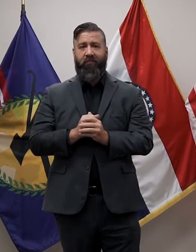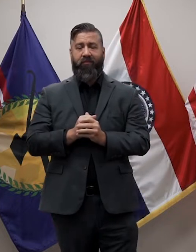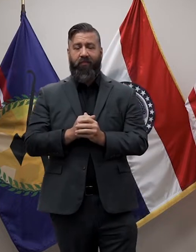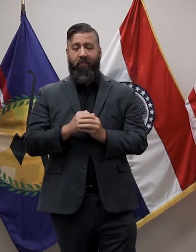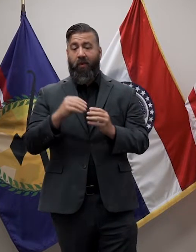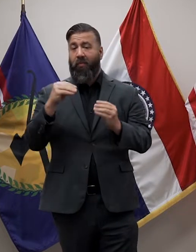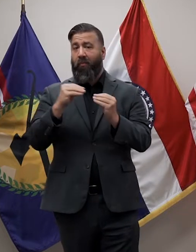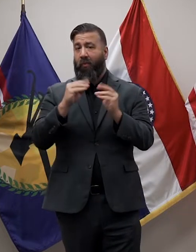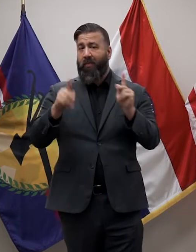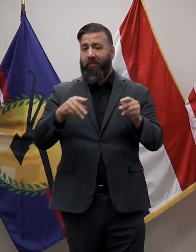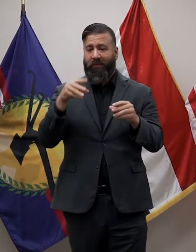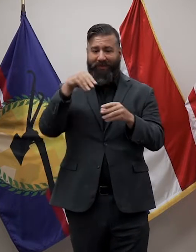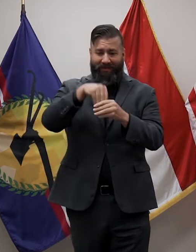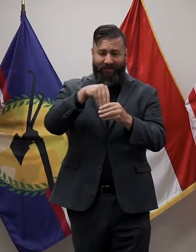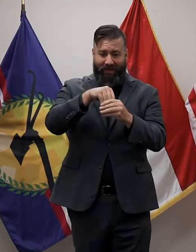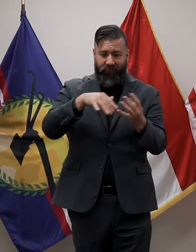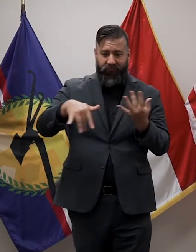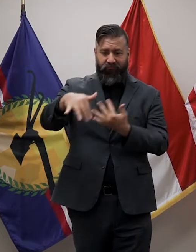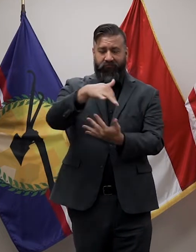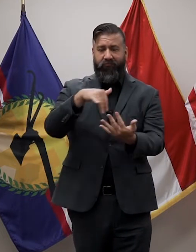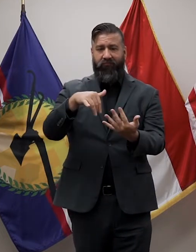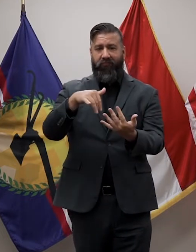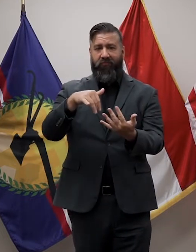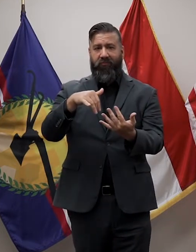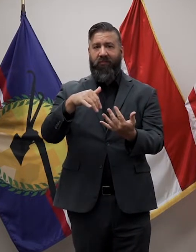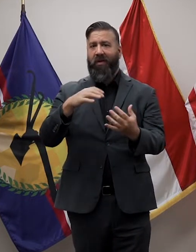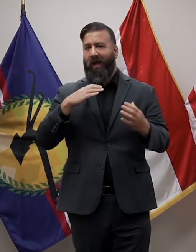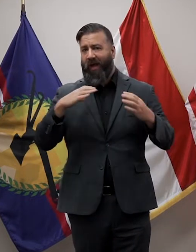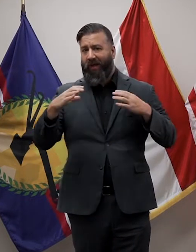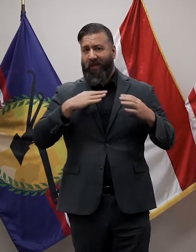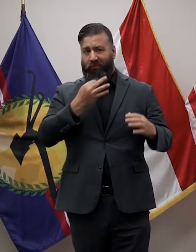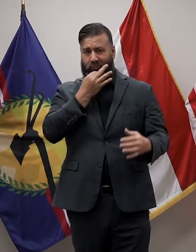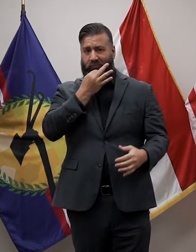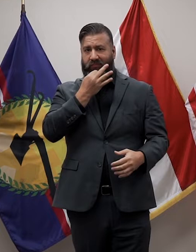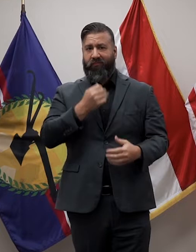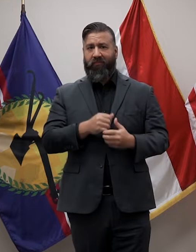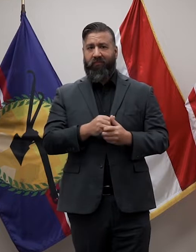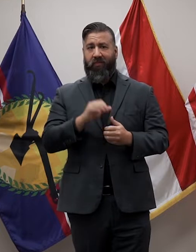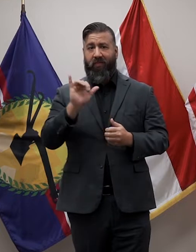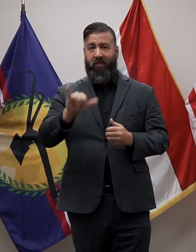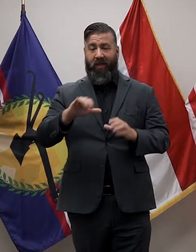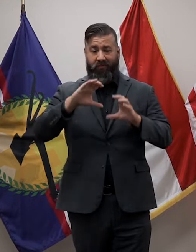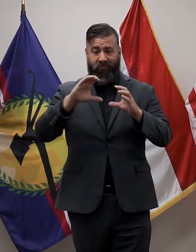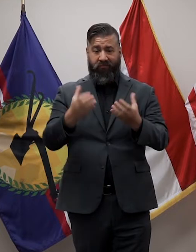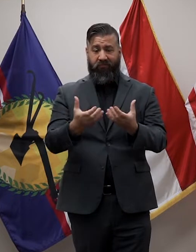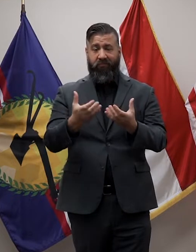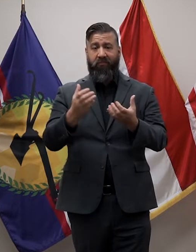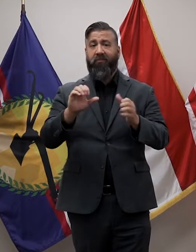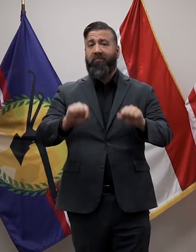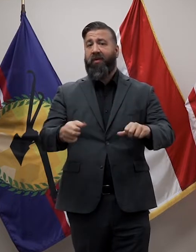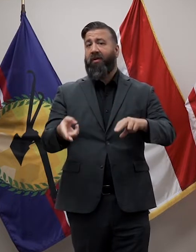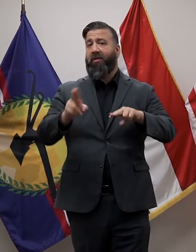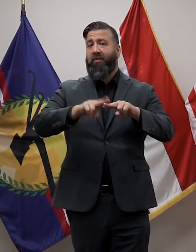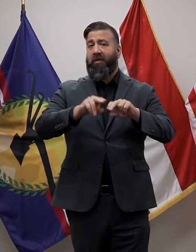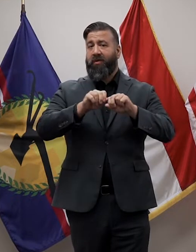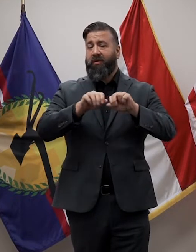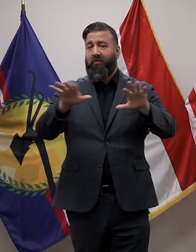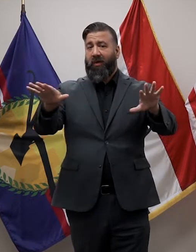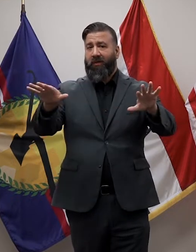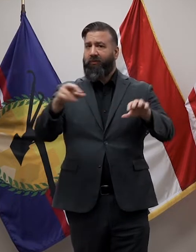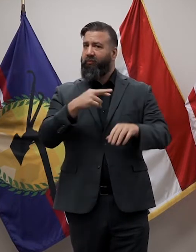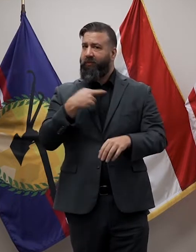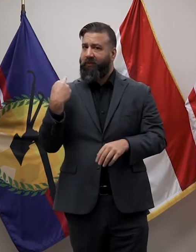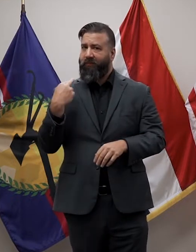around the corner as the holiday season begins. Such gatherings can increase the risk of spread, so increased vaccination